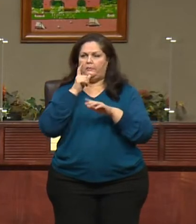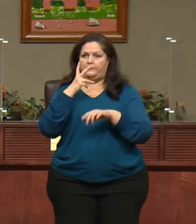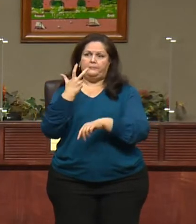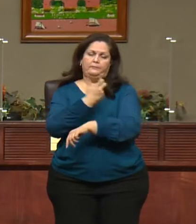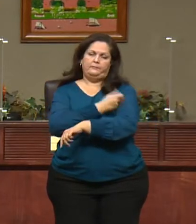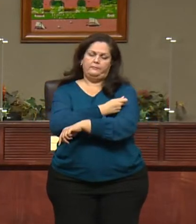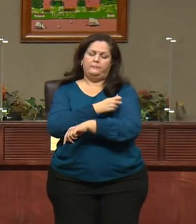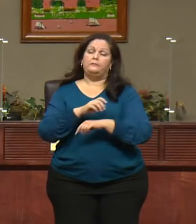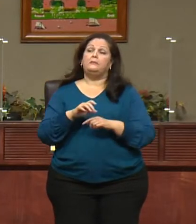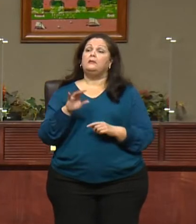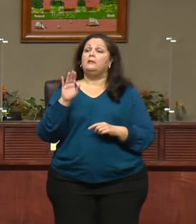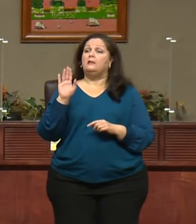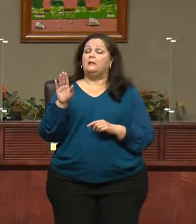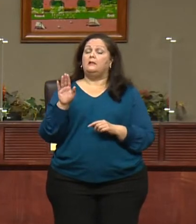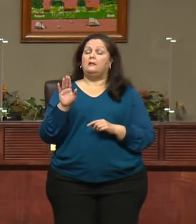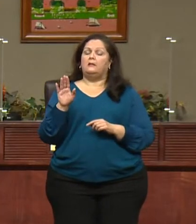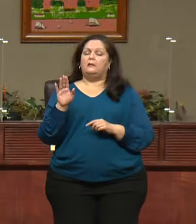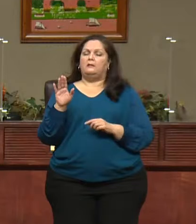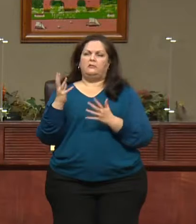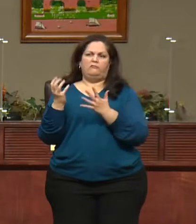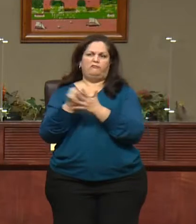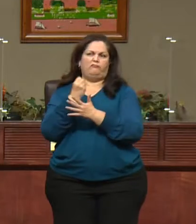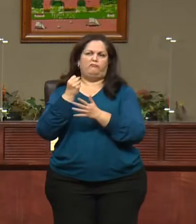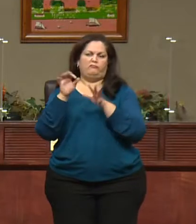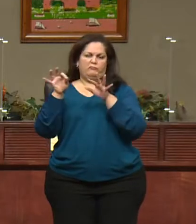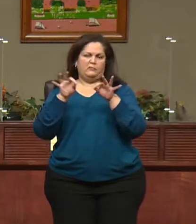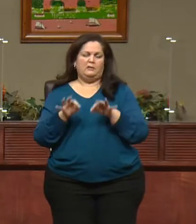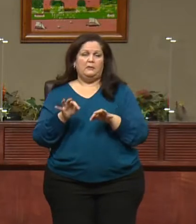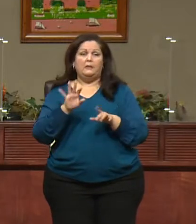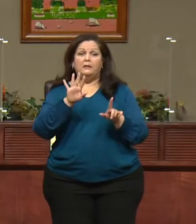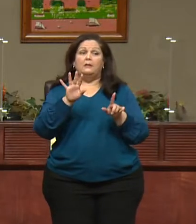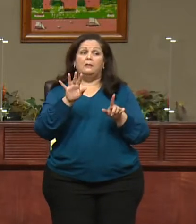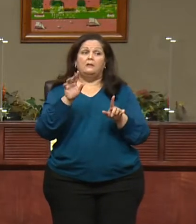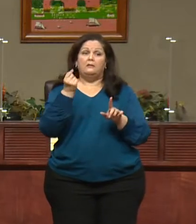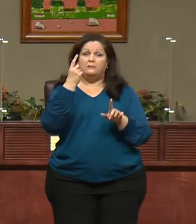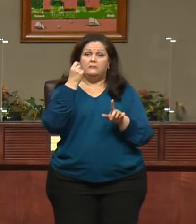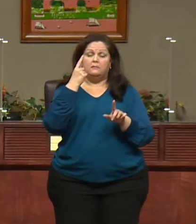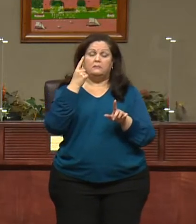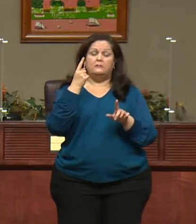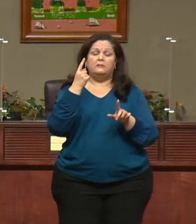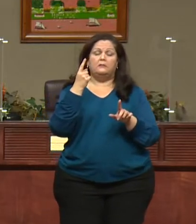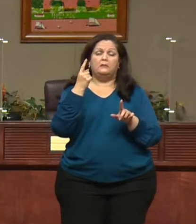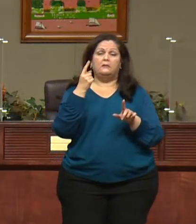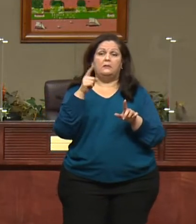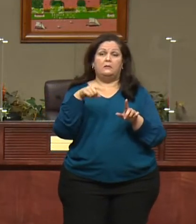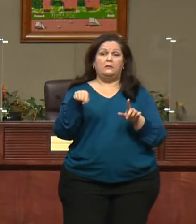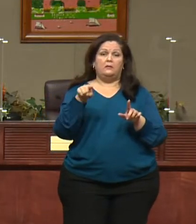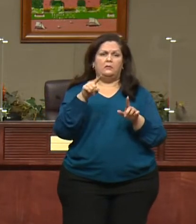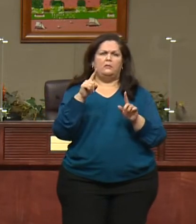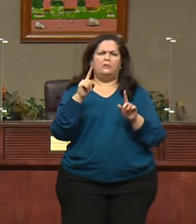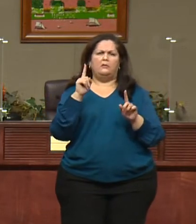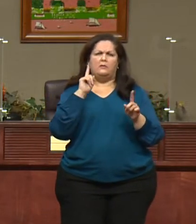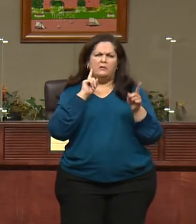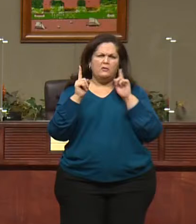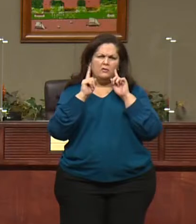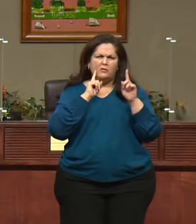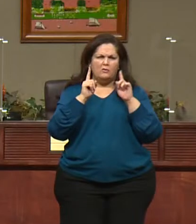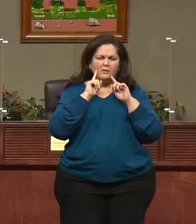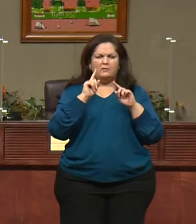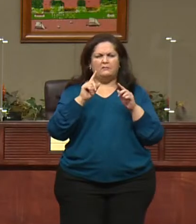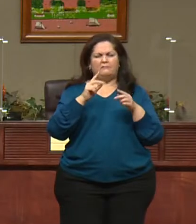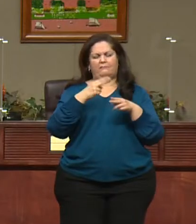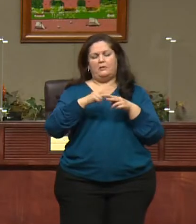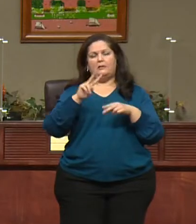on that, if you allow me to, it is important for people to understand that you are hearing a lot about secondary effects